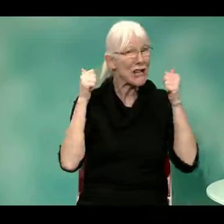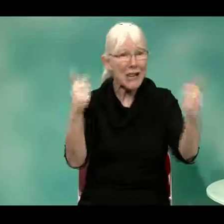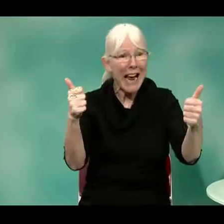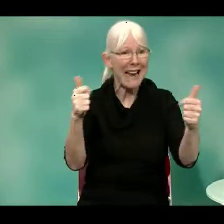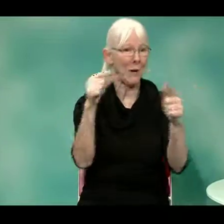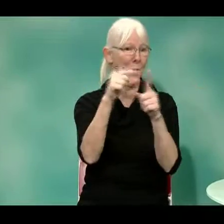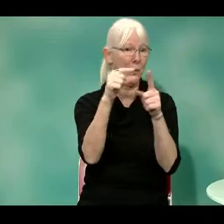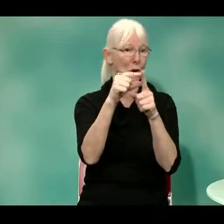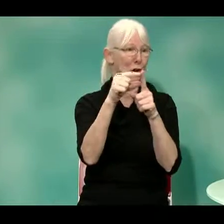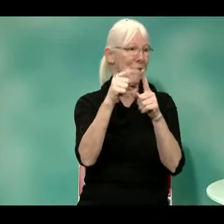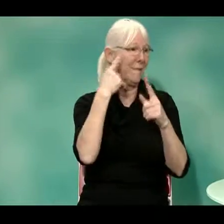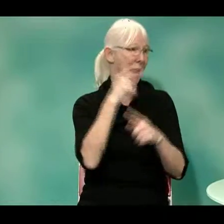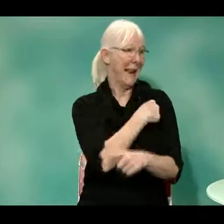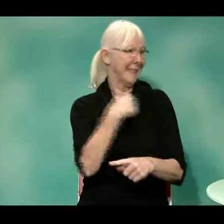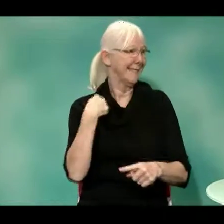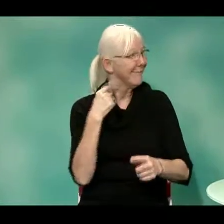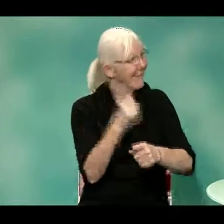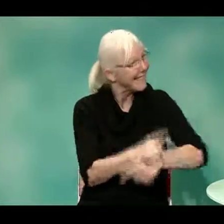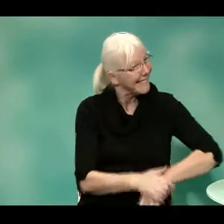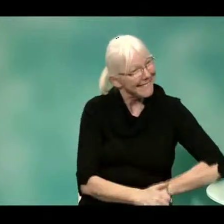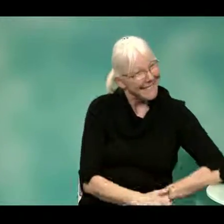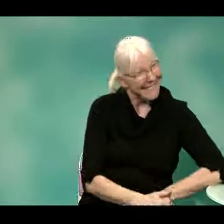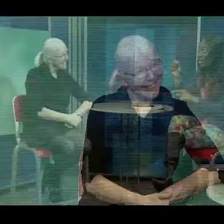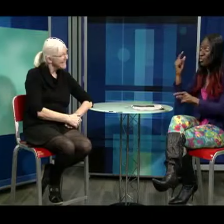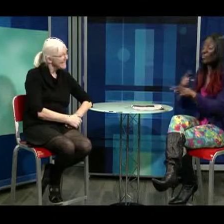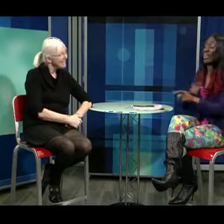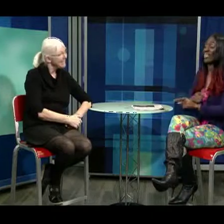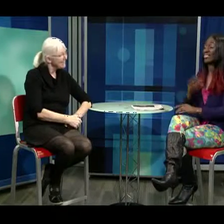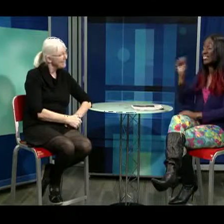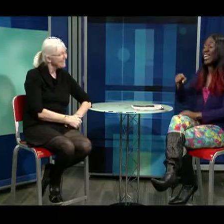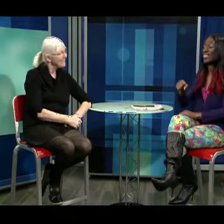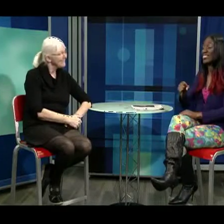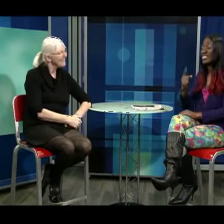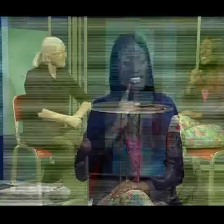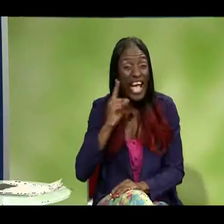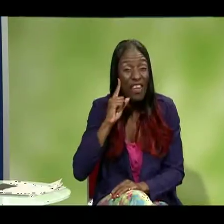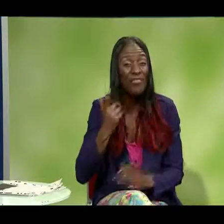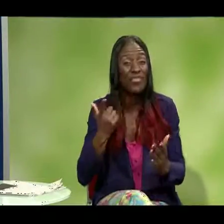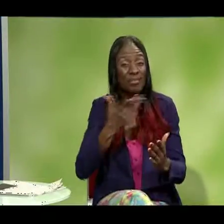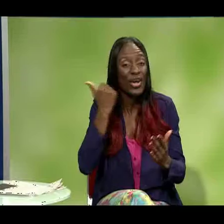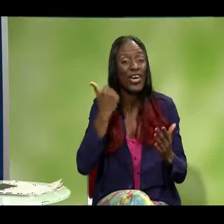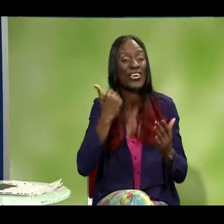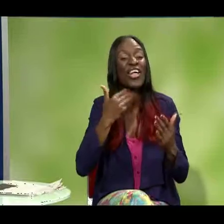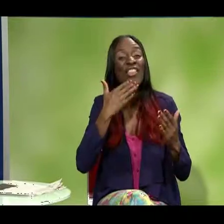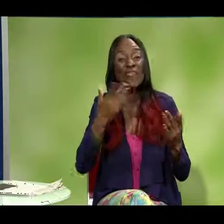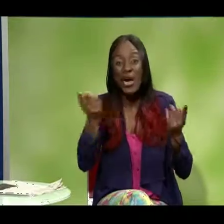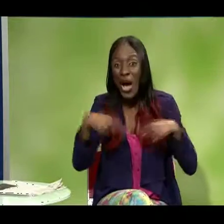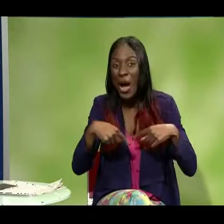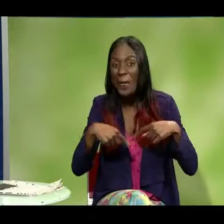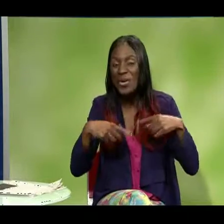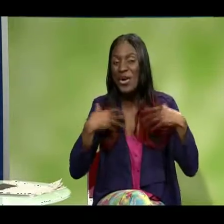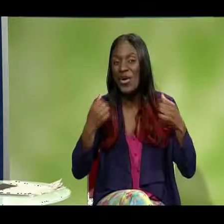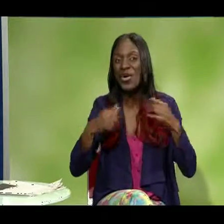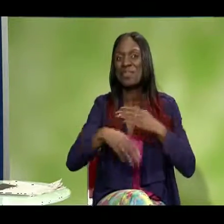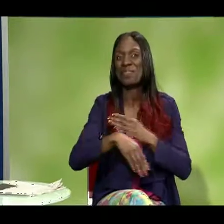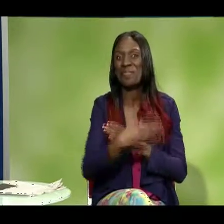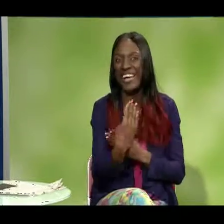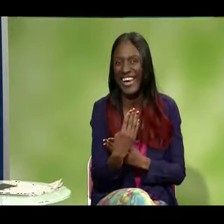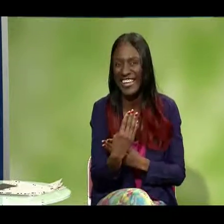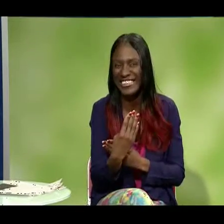Those are great words to use for us. So, that's the only thing. Yes, absolutely. But everything else is great. Deaf is better. Well, thank you